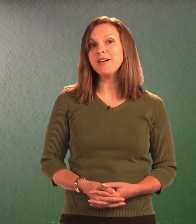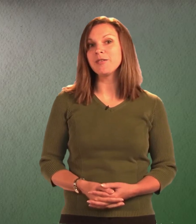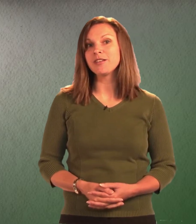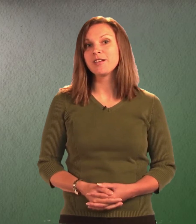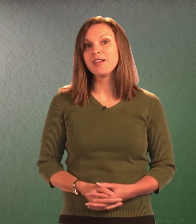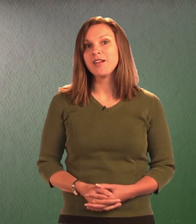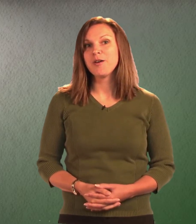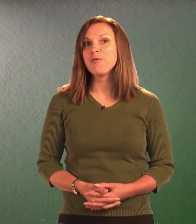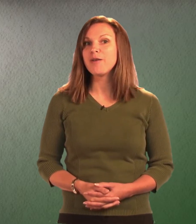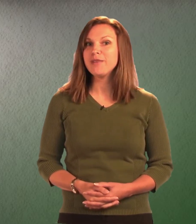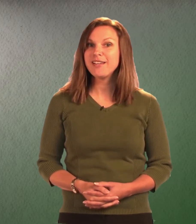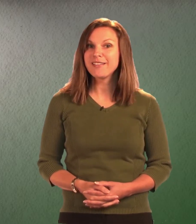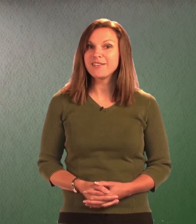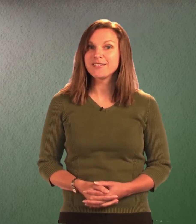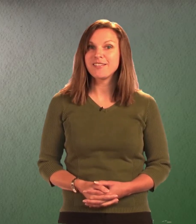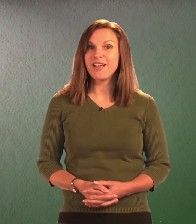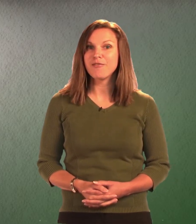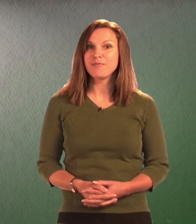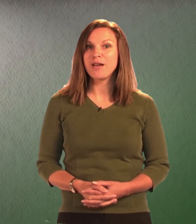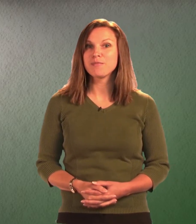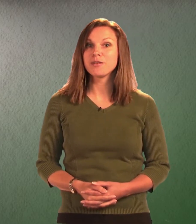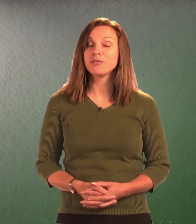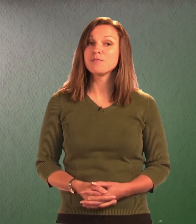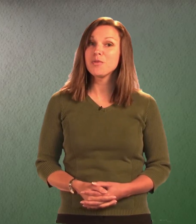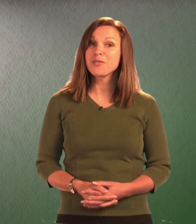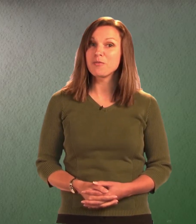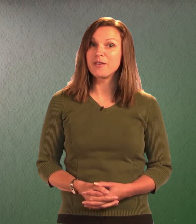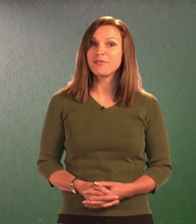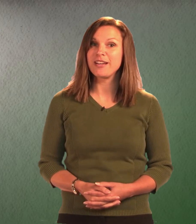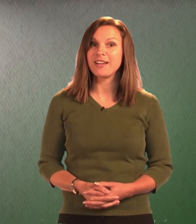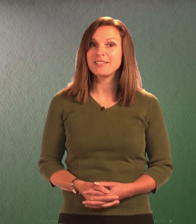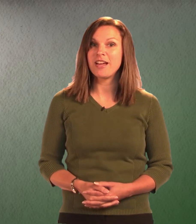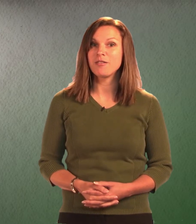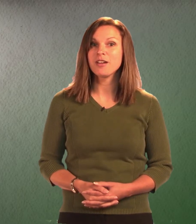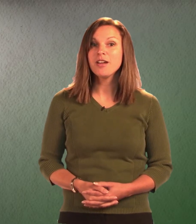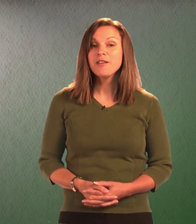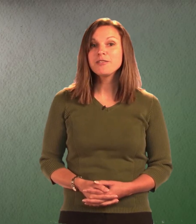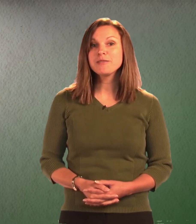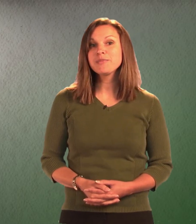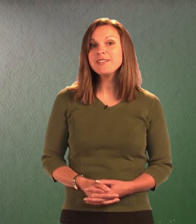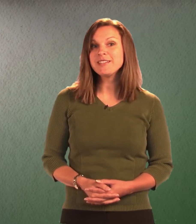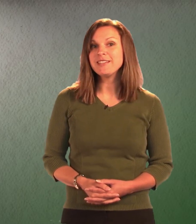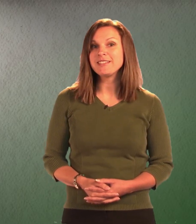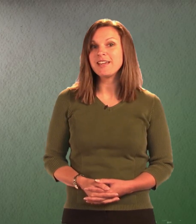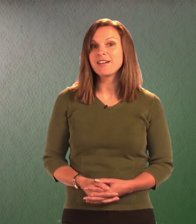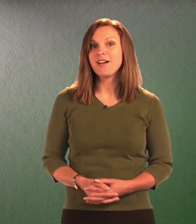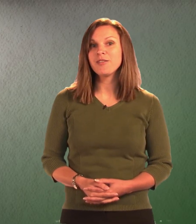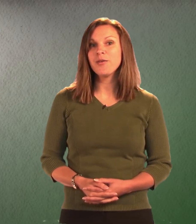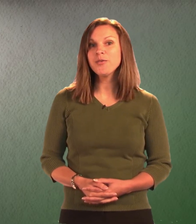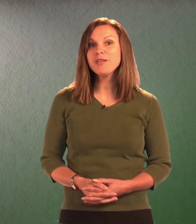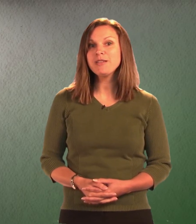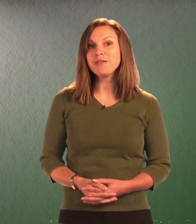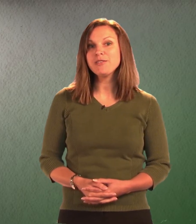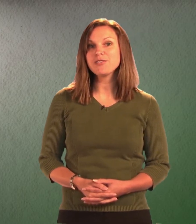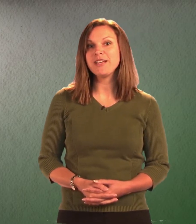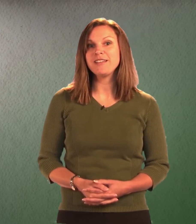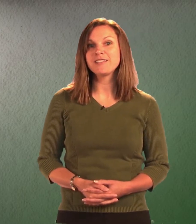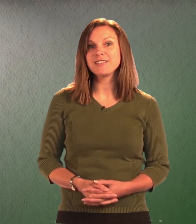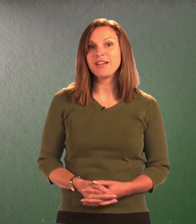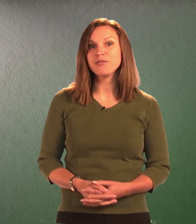sound. While many letters in the alphabet produce more than one phonetic sound, for simplicity's sake, I'll only be demonstrating the sounds